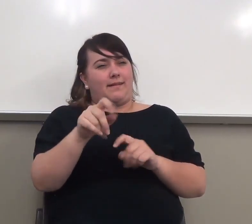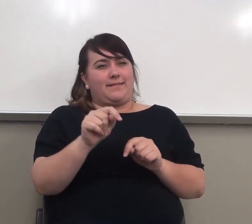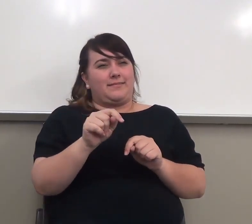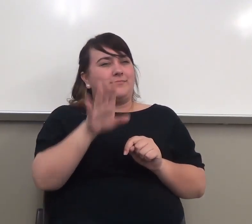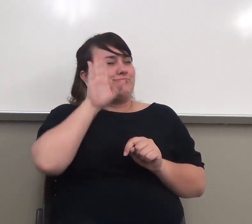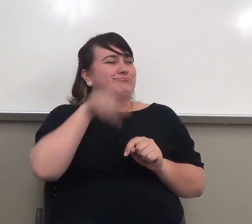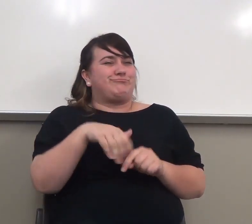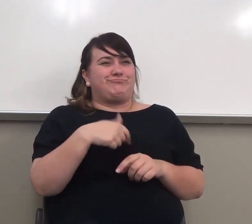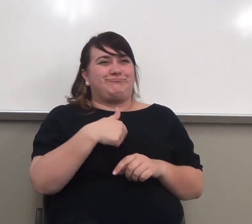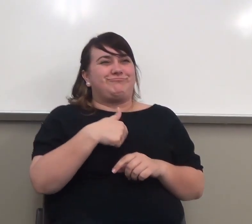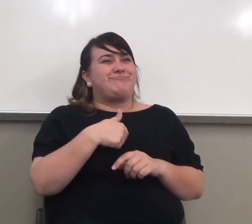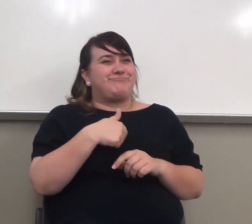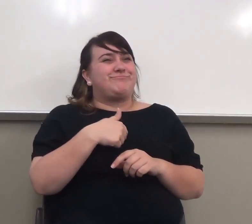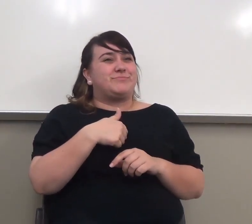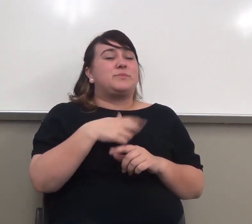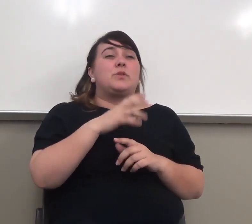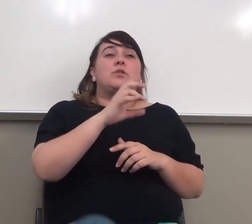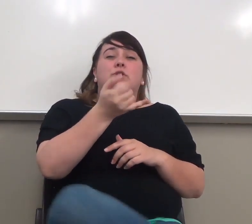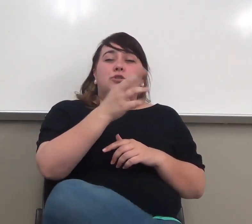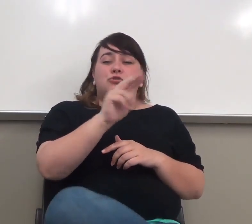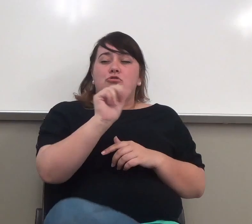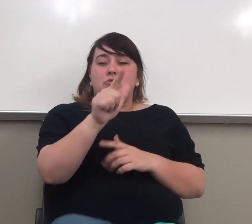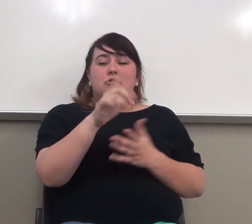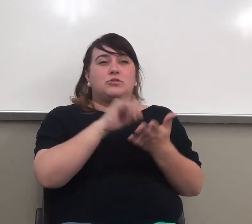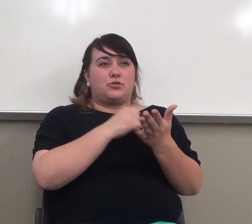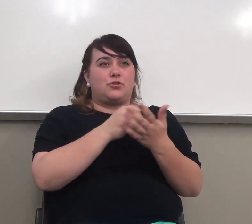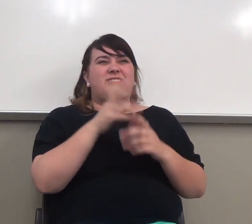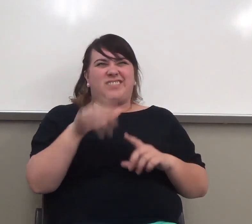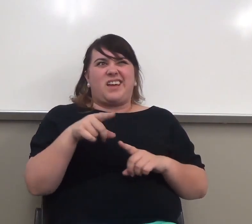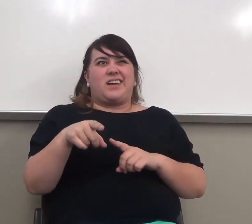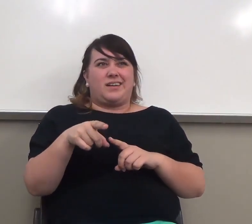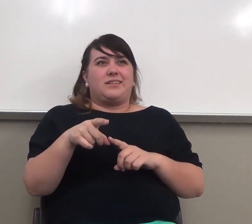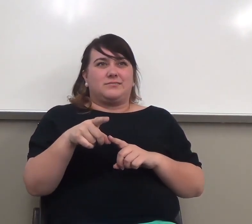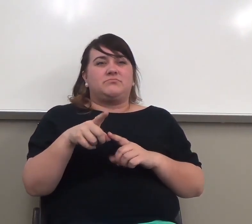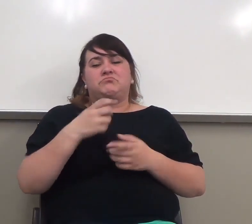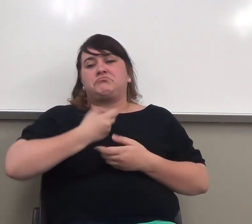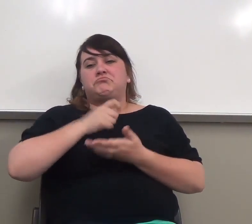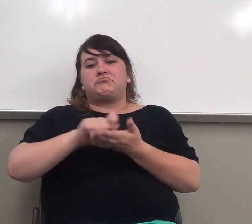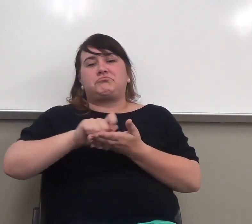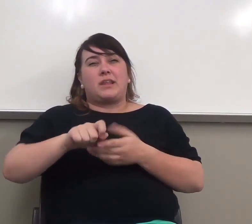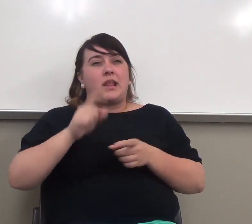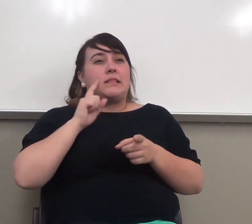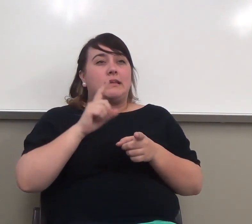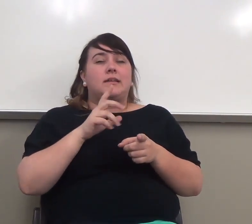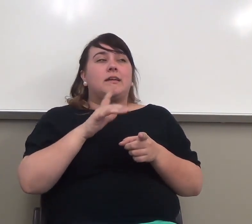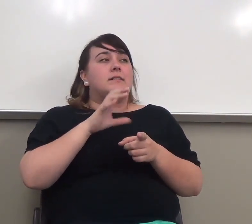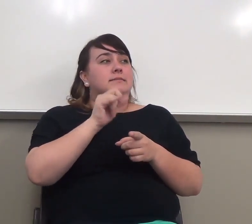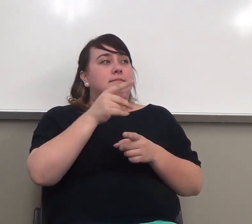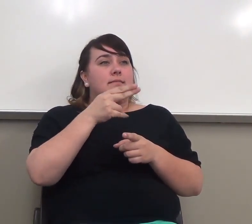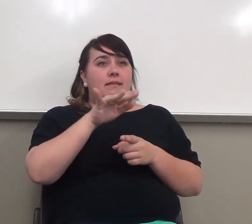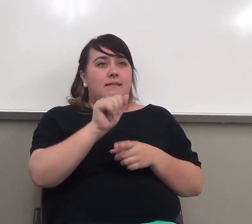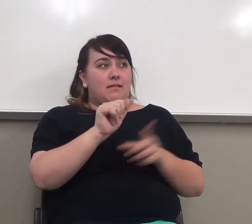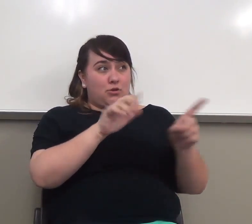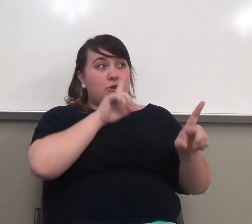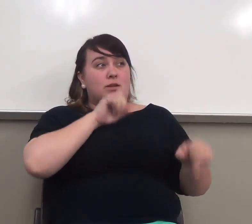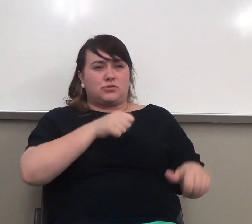your emails, anything you write that's just telling your friend what you did. That's all writing. That all counts as writing. So